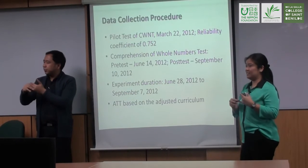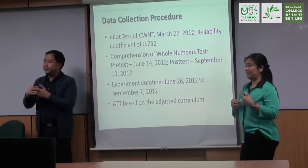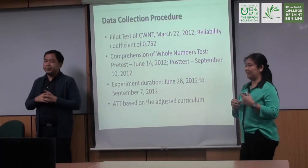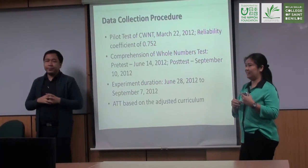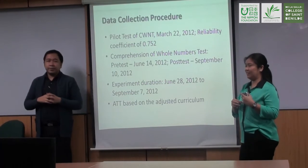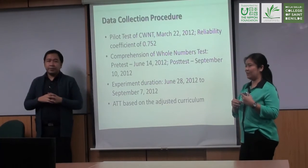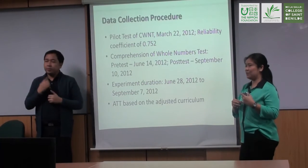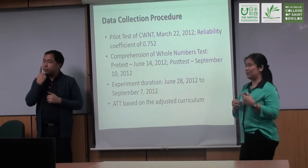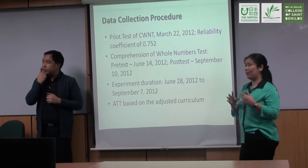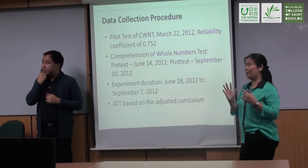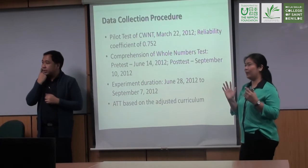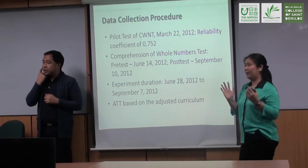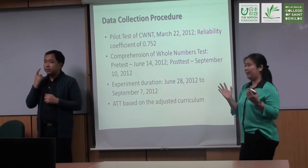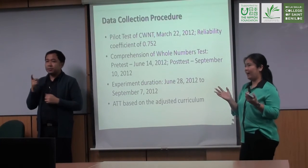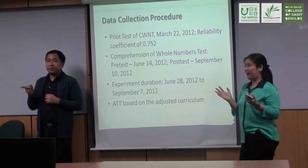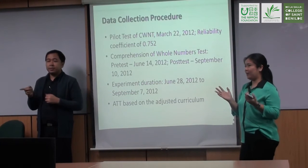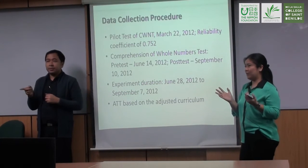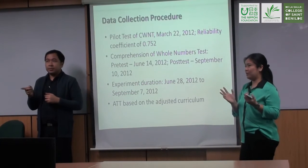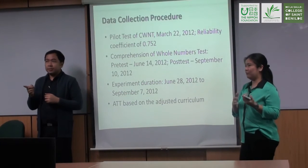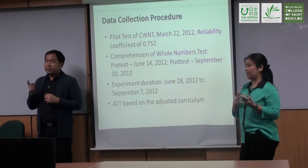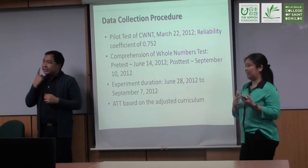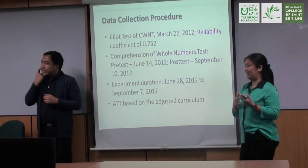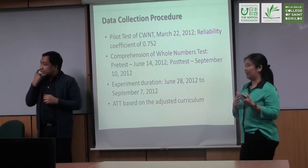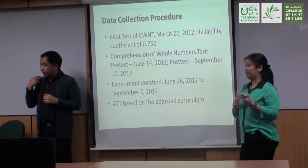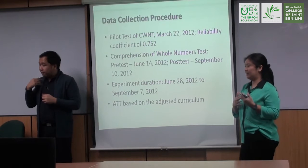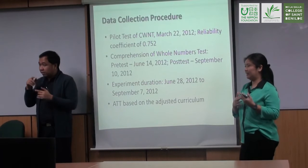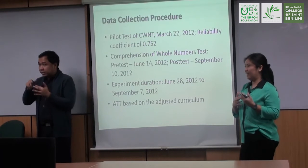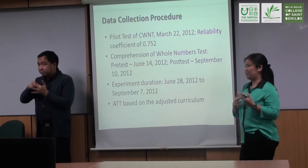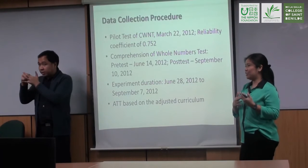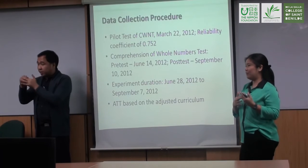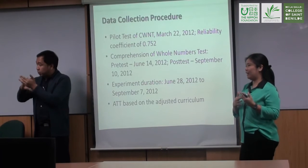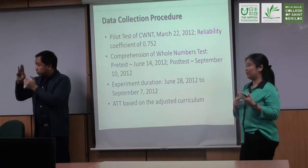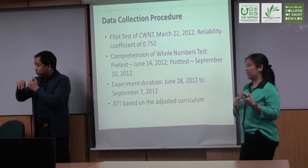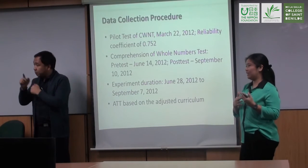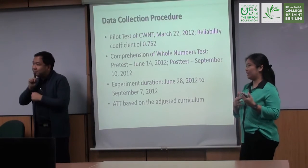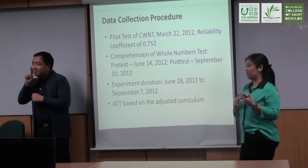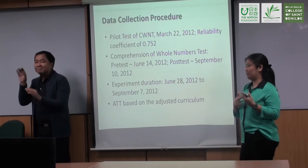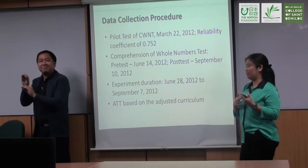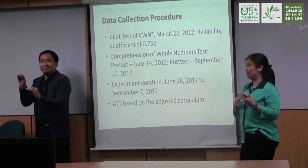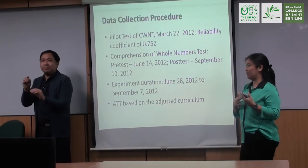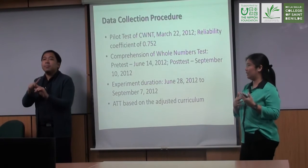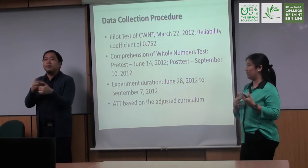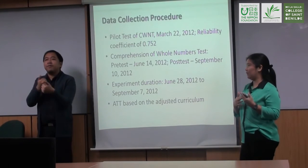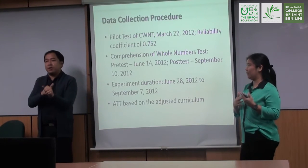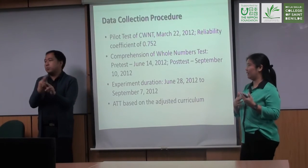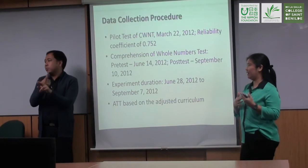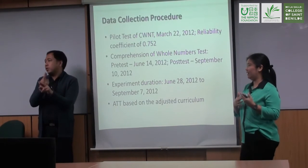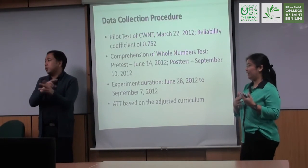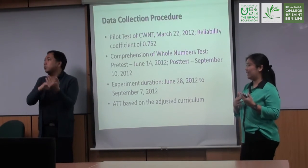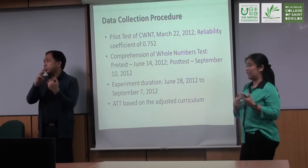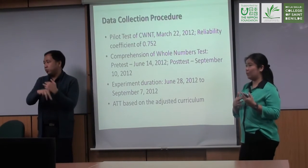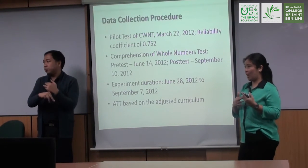mentioned recently that there's no curriculum for the deaf. They just follow the curriculum for the